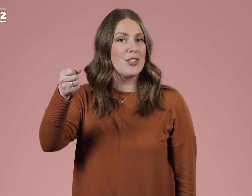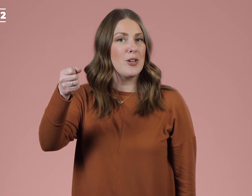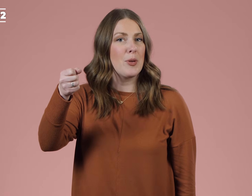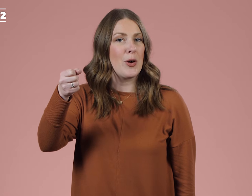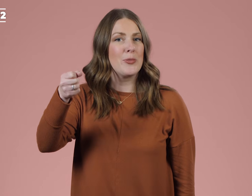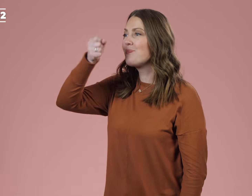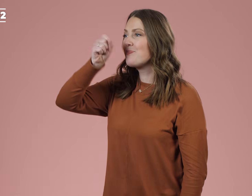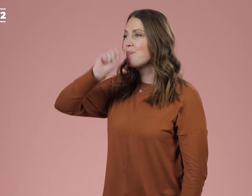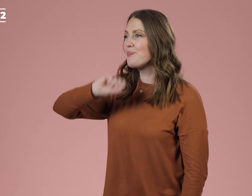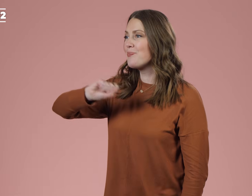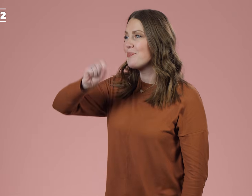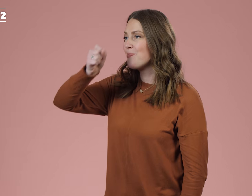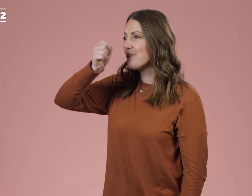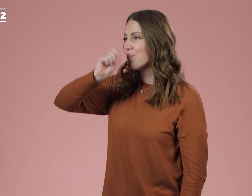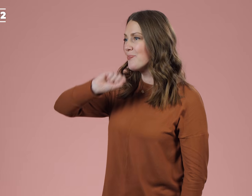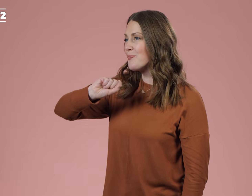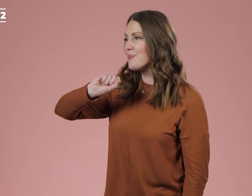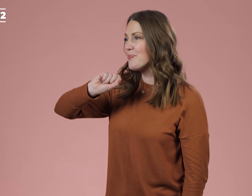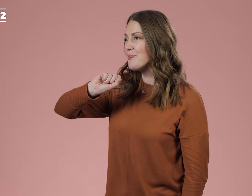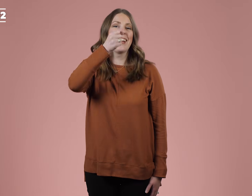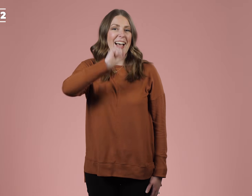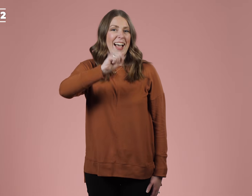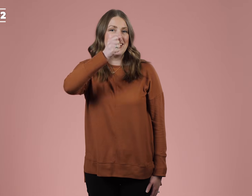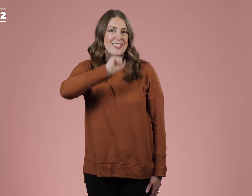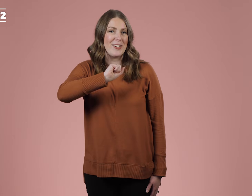cream cone and you're licking it. Ice cream.